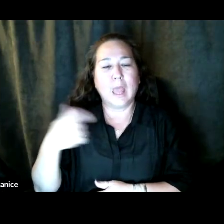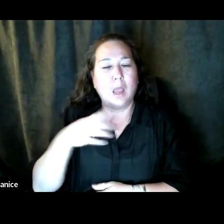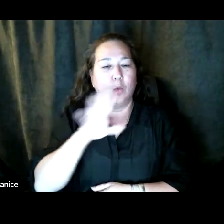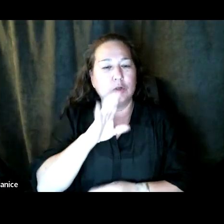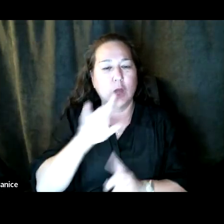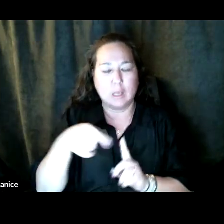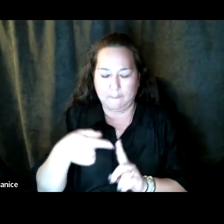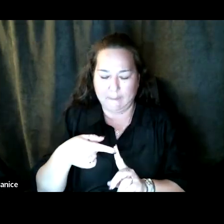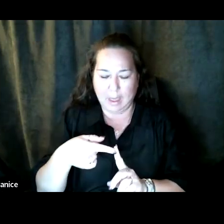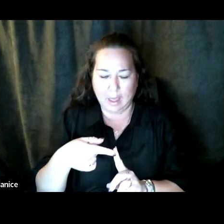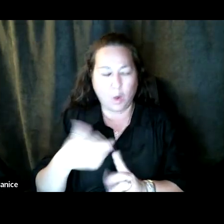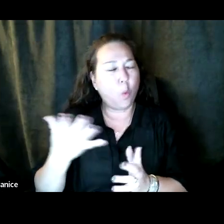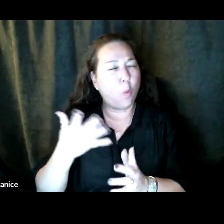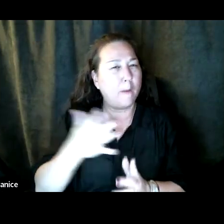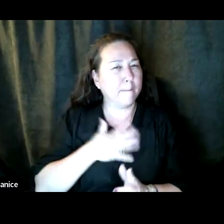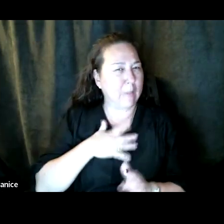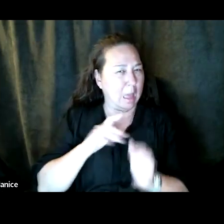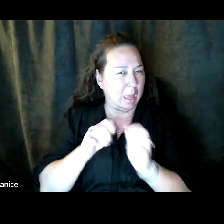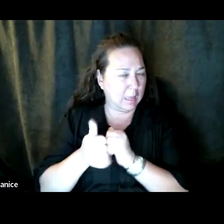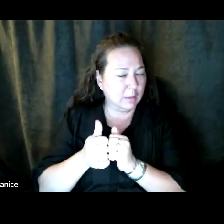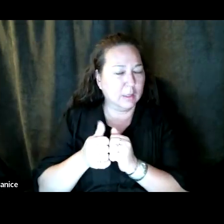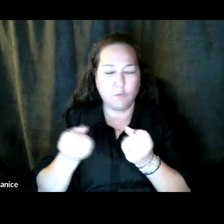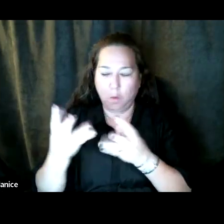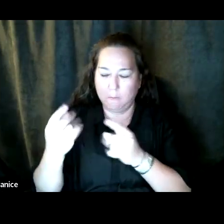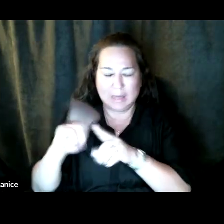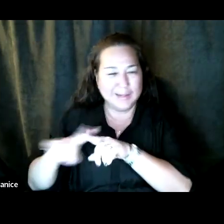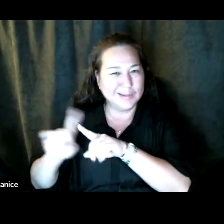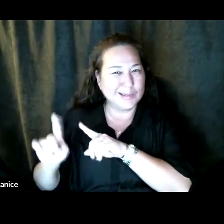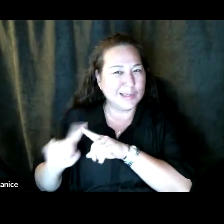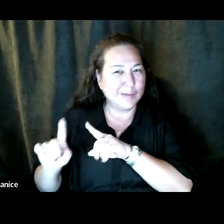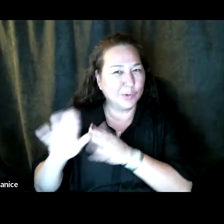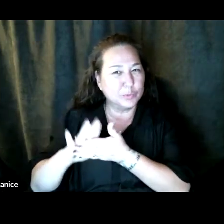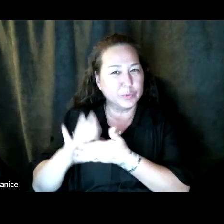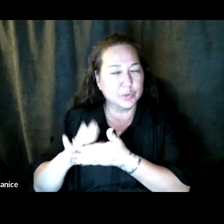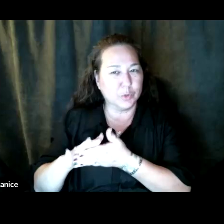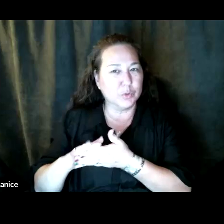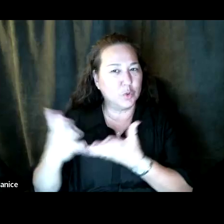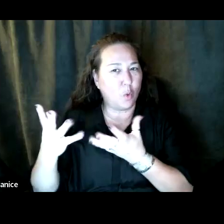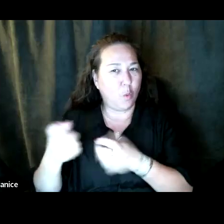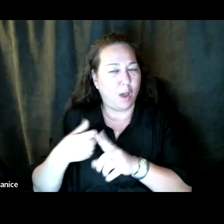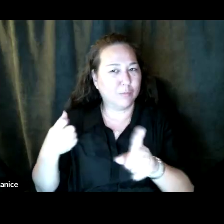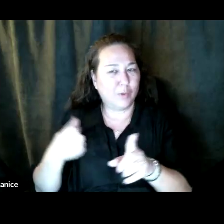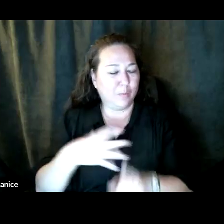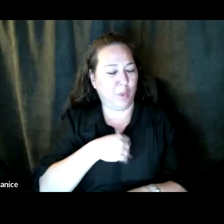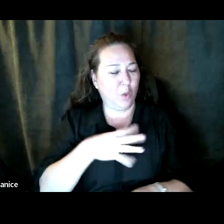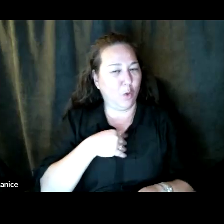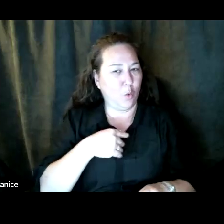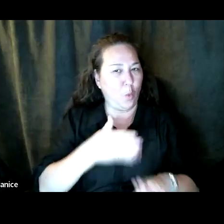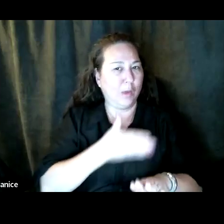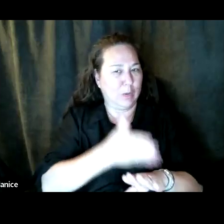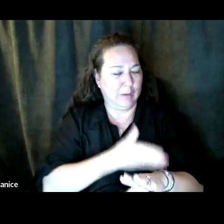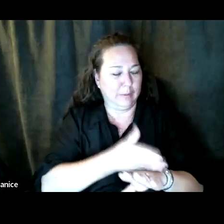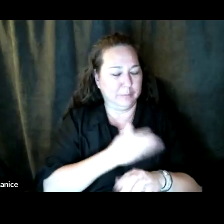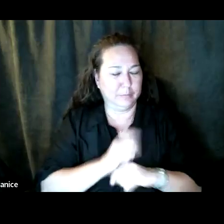my athletes from multiple schools would like to see from the White Stadium renovations. I have one of